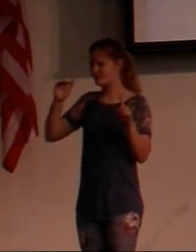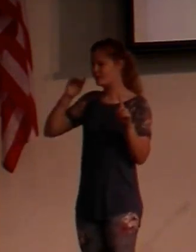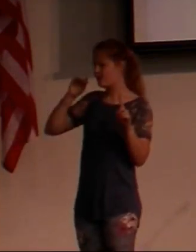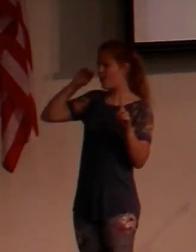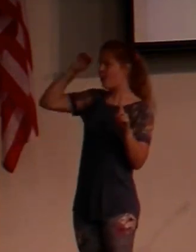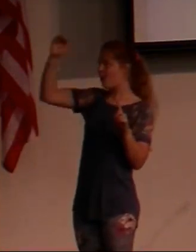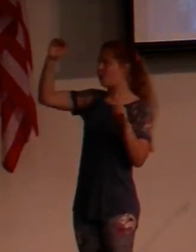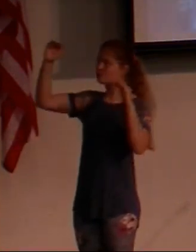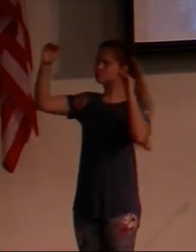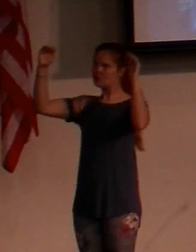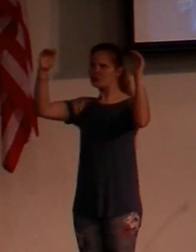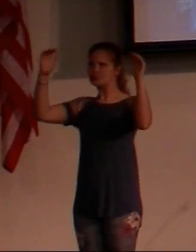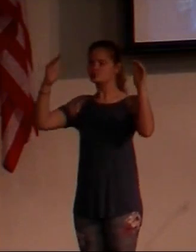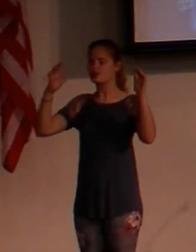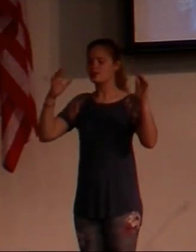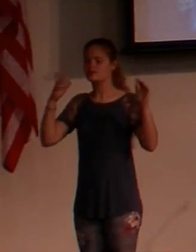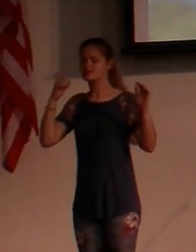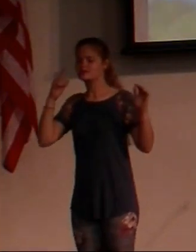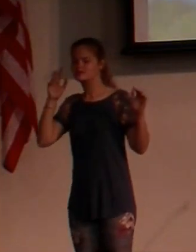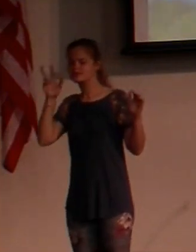listening to what was spoken.